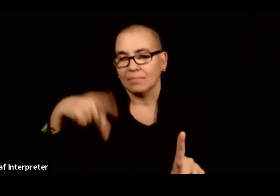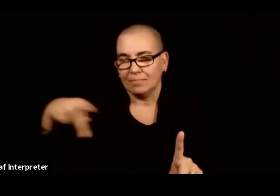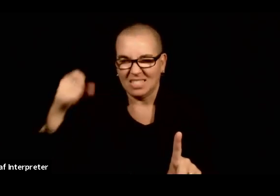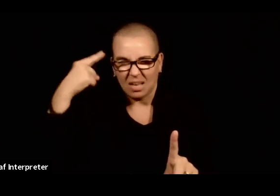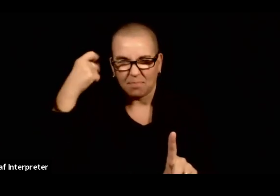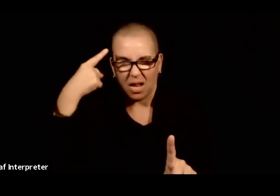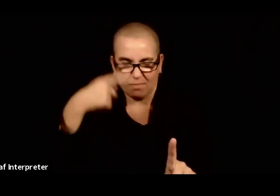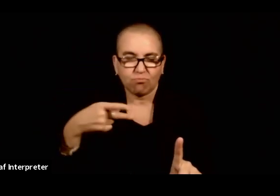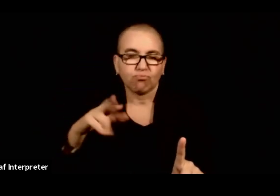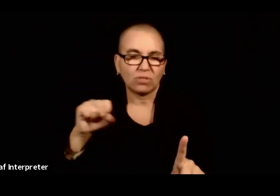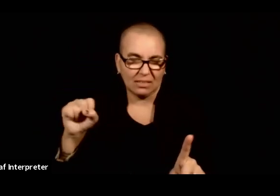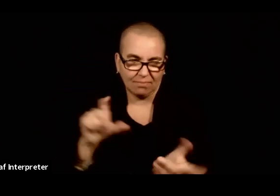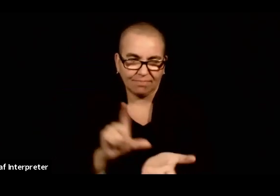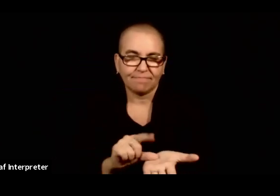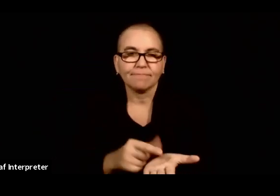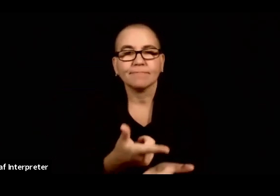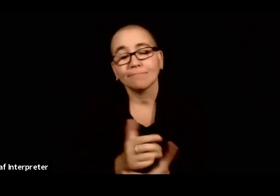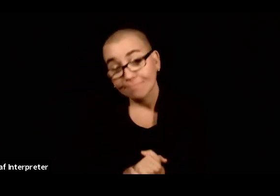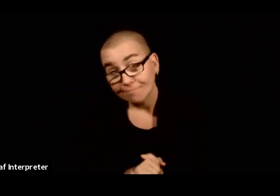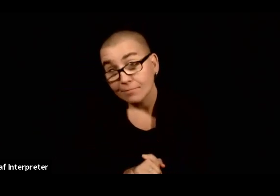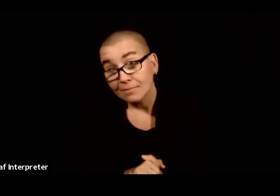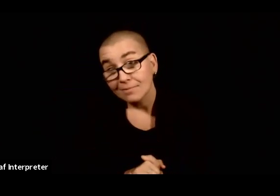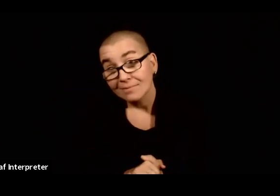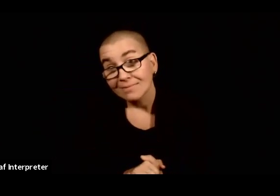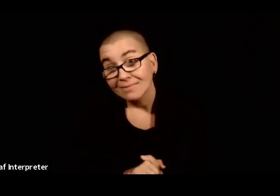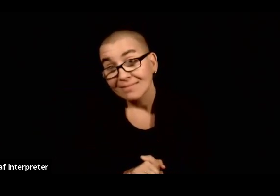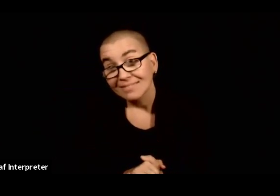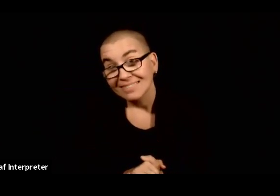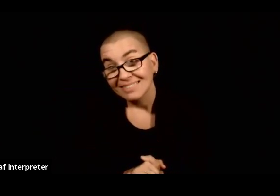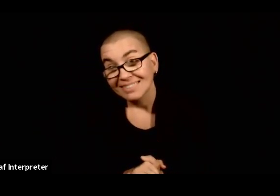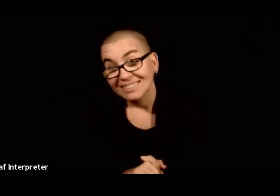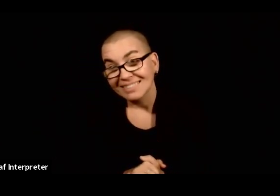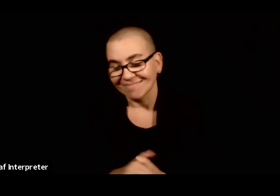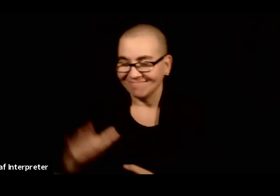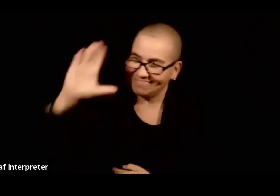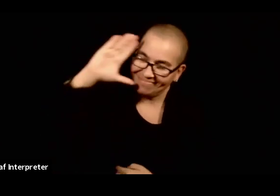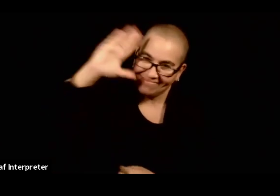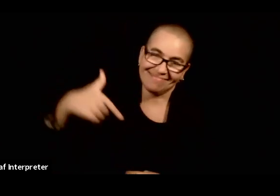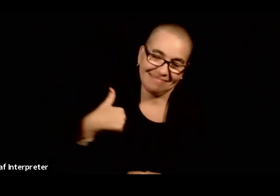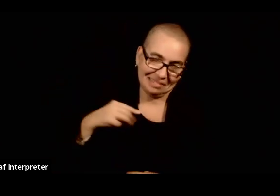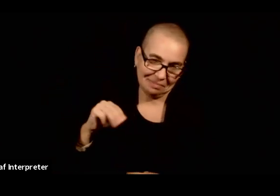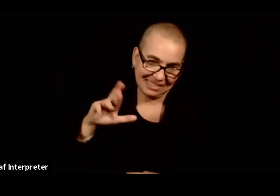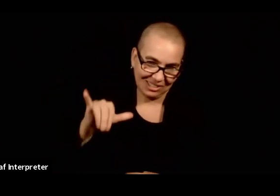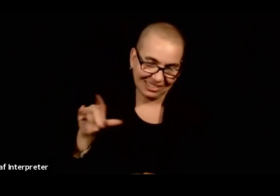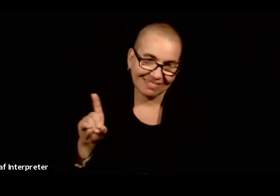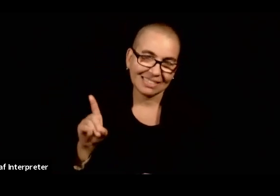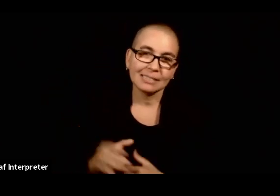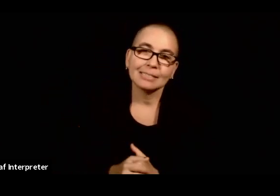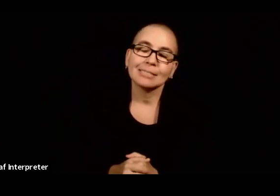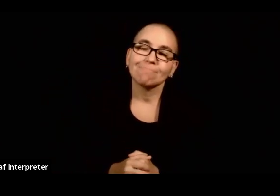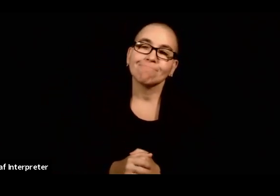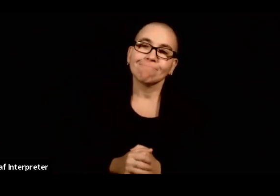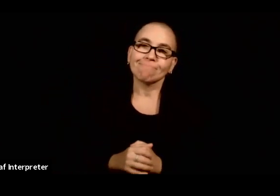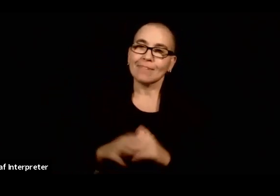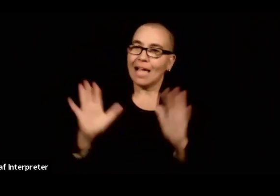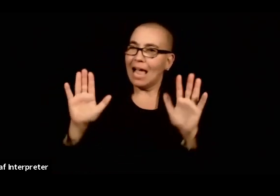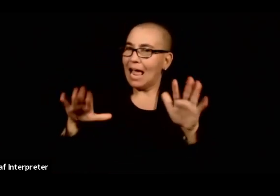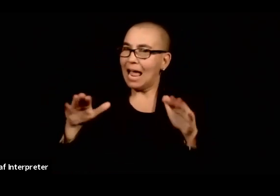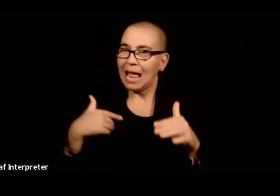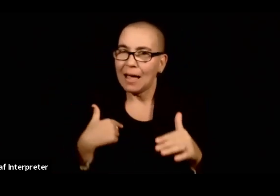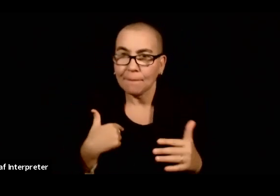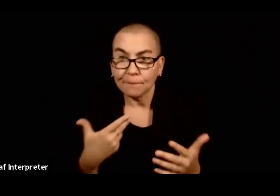Hi, it's Mary Devine from Pioneer Press. I'm wondering if I could get more information from Melanie, including the spelling of her first and last